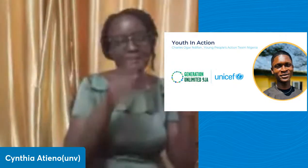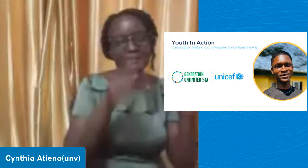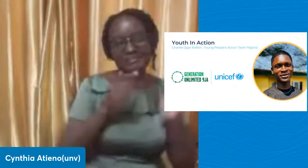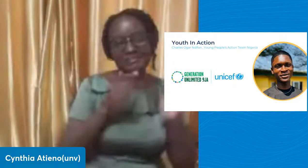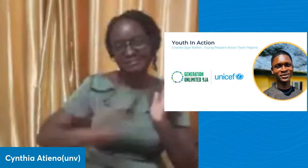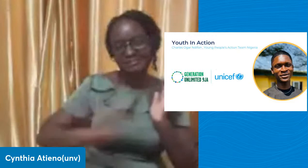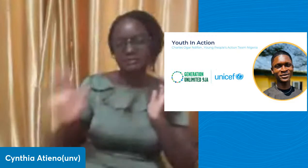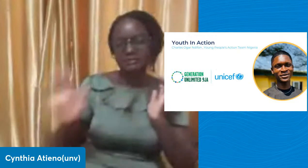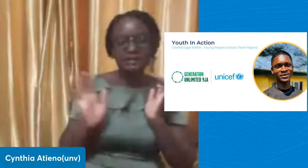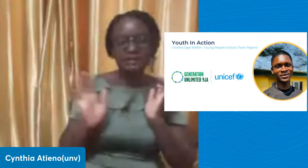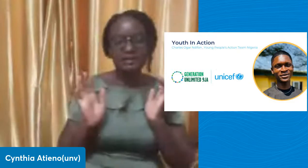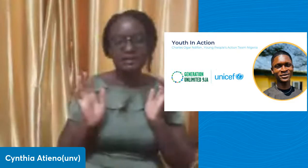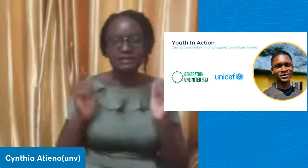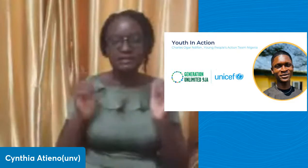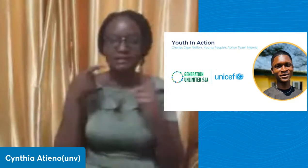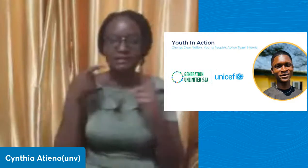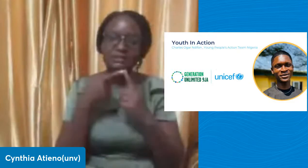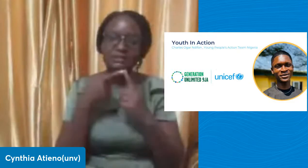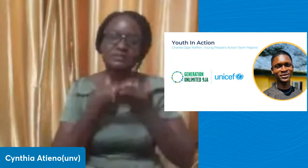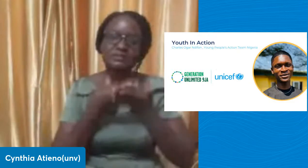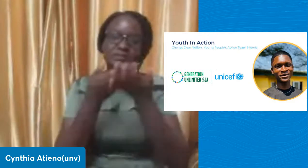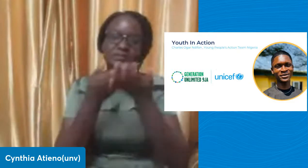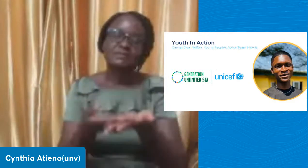do. Thank you.